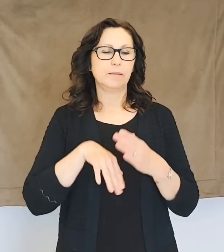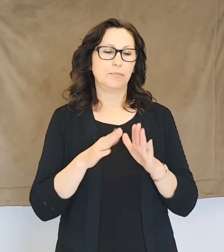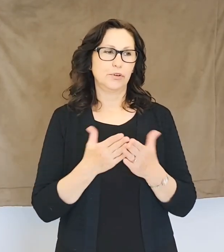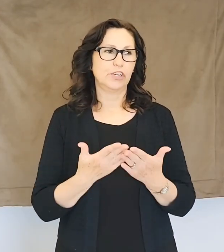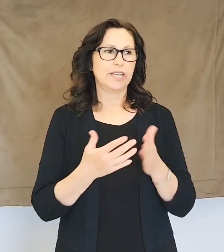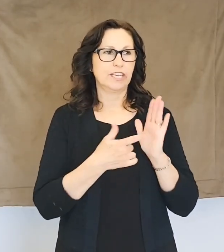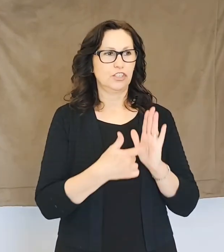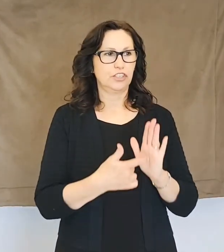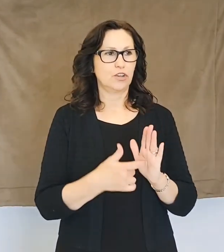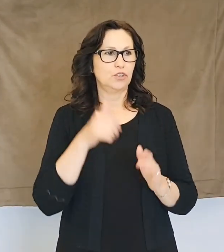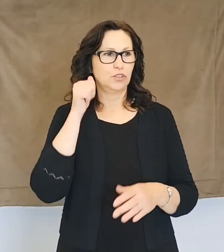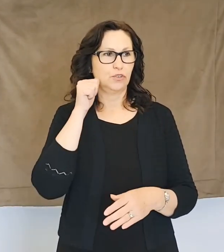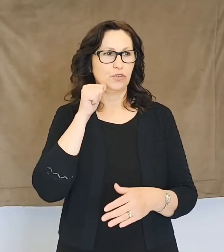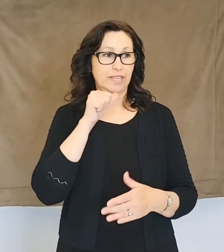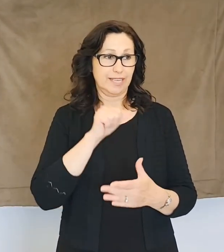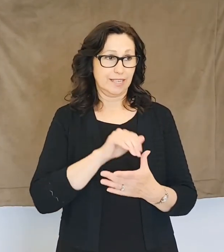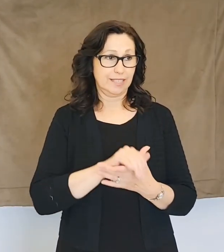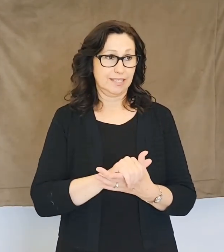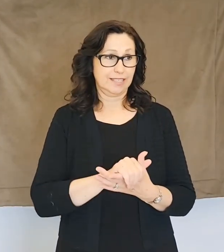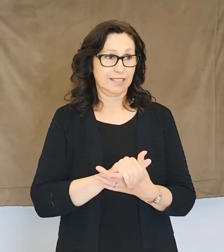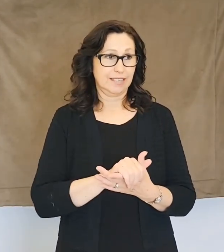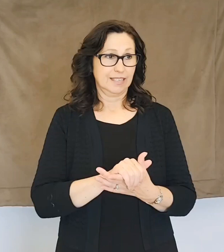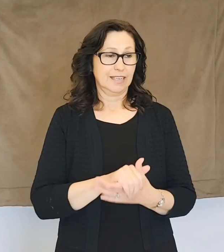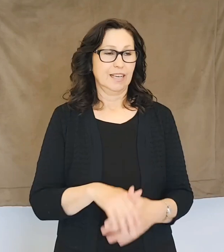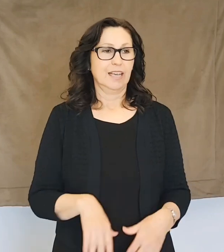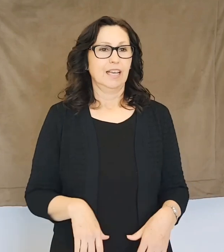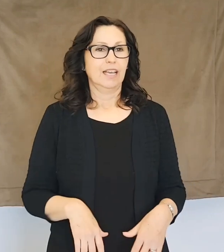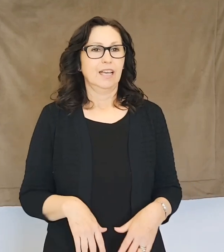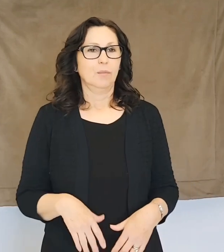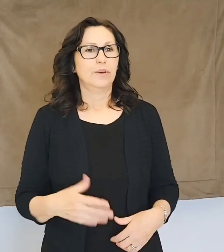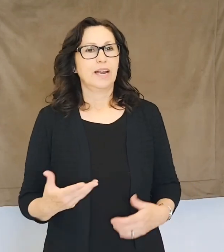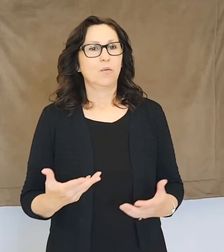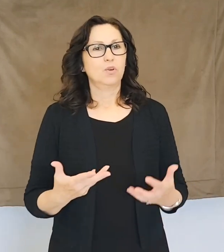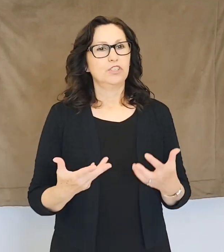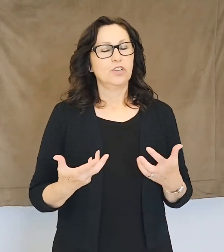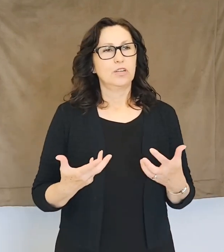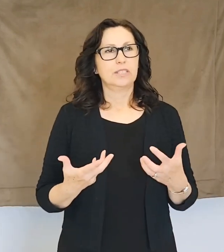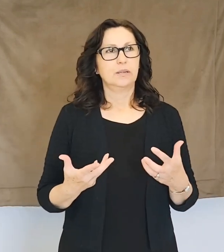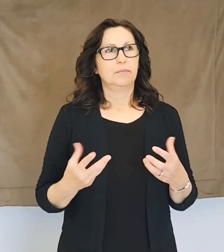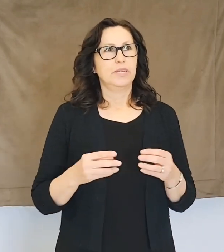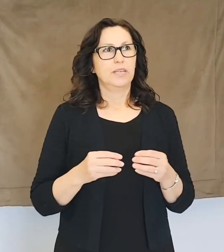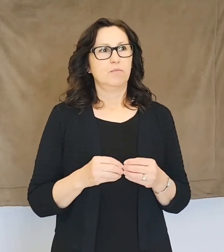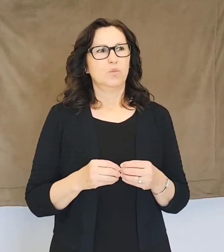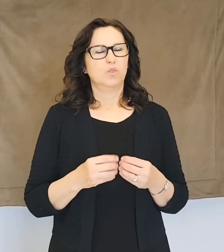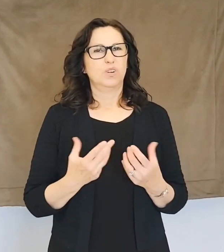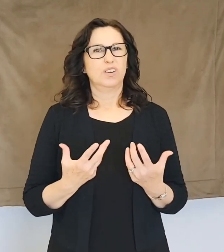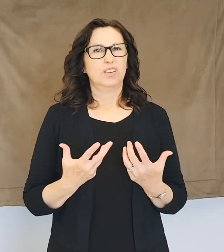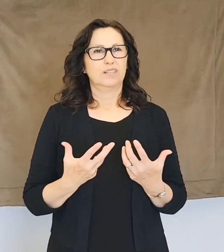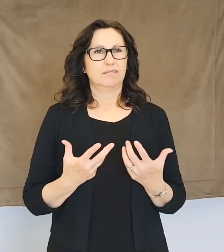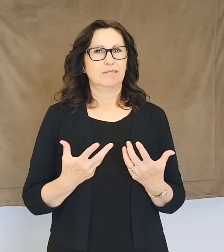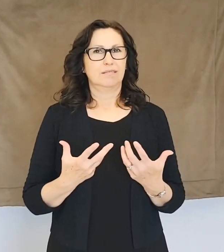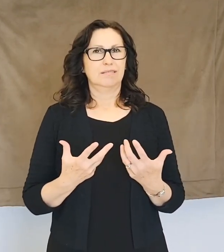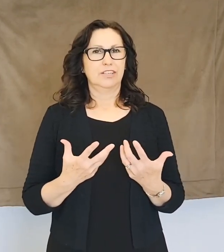the book it shows you this, but I want y'all to be more, you